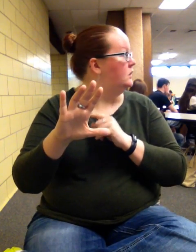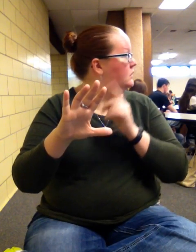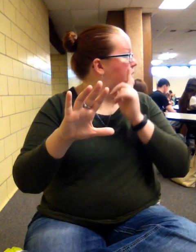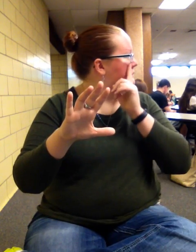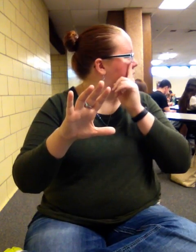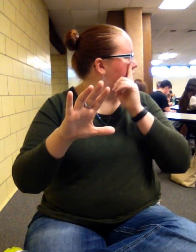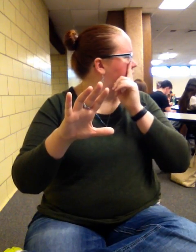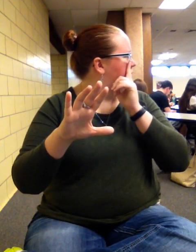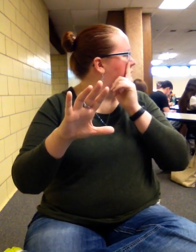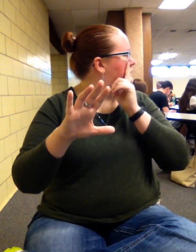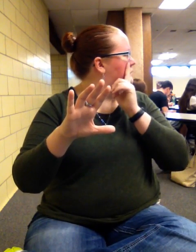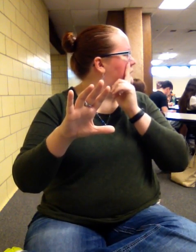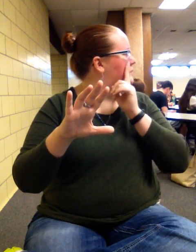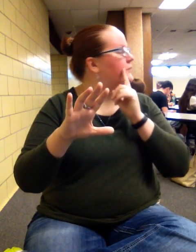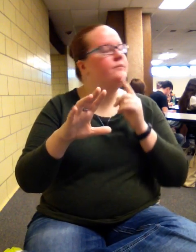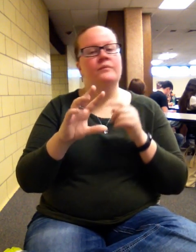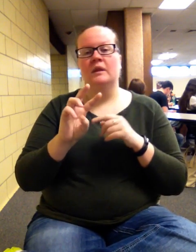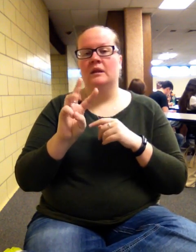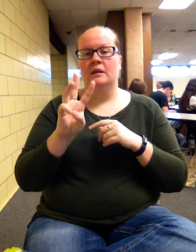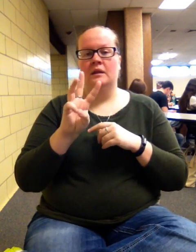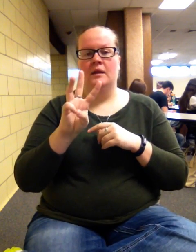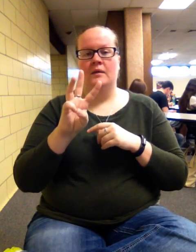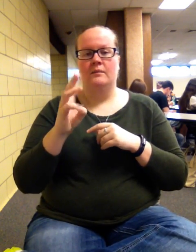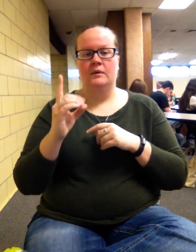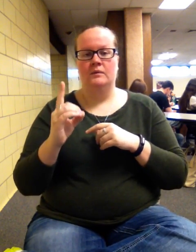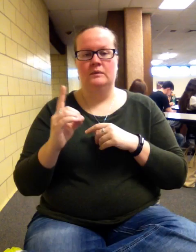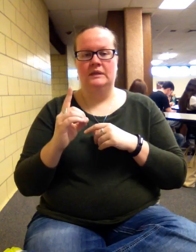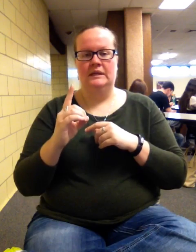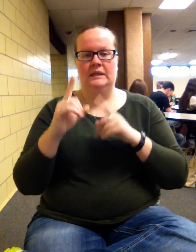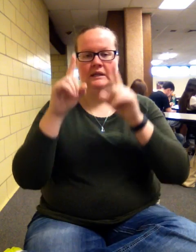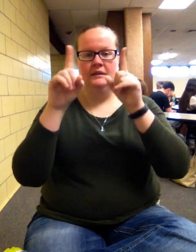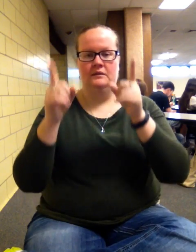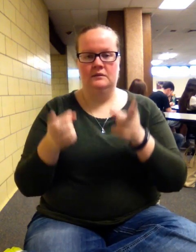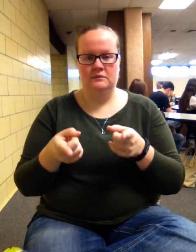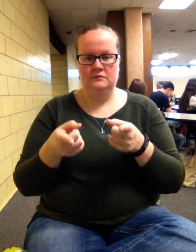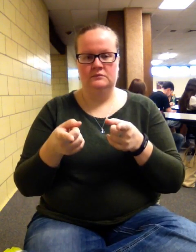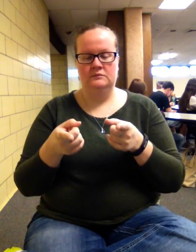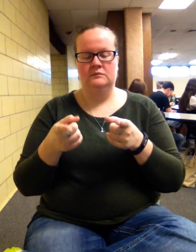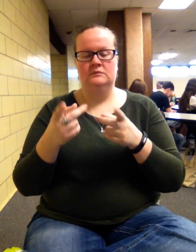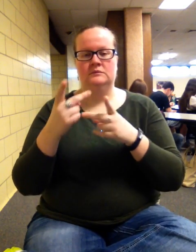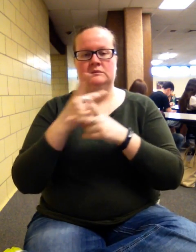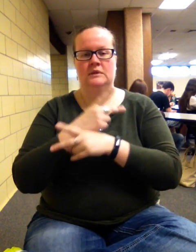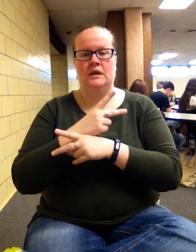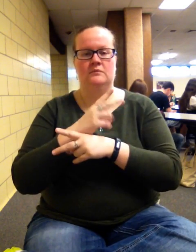times cost of debt times 1 minus the tax rate.